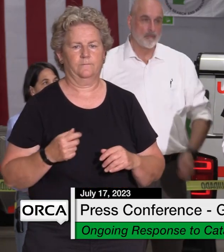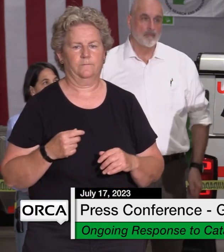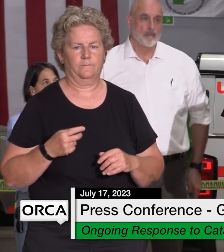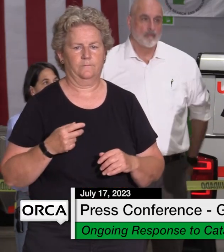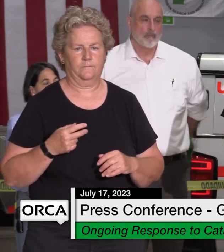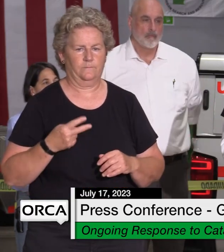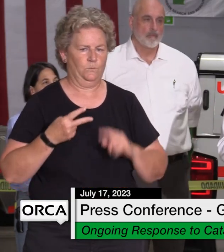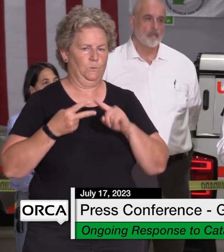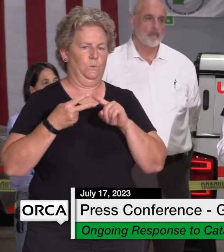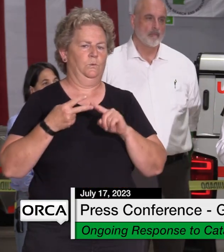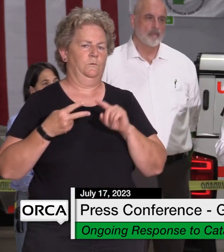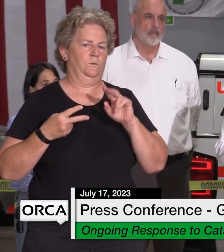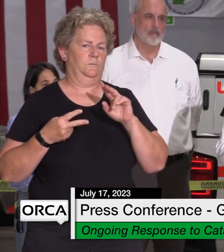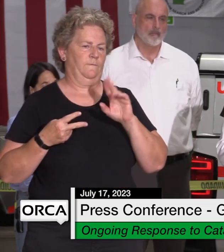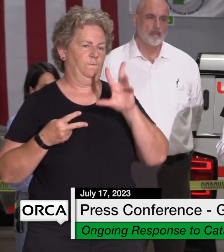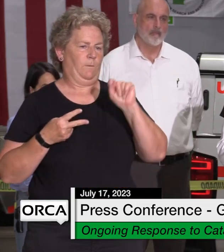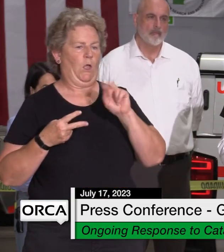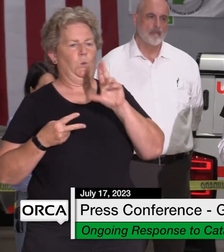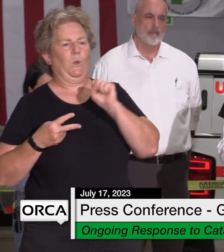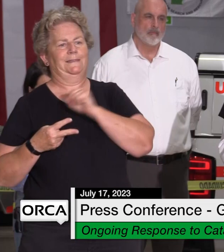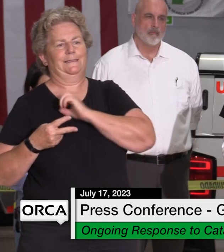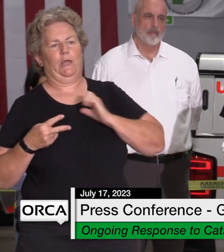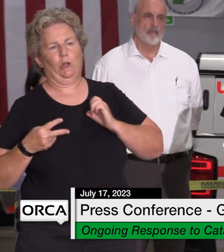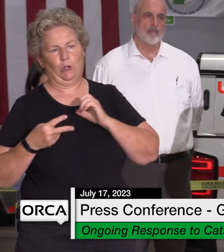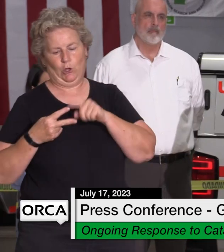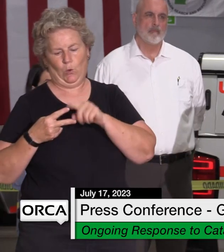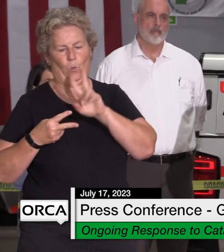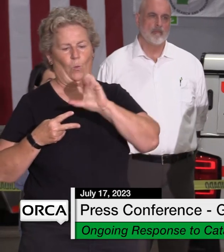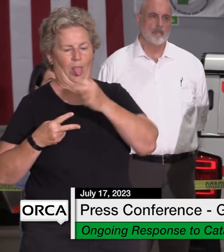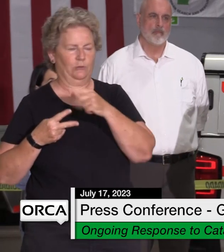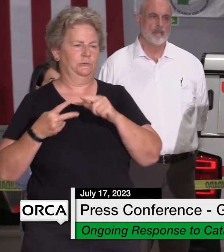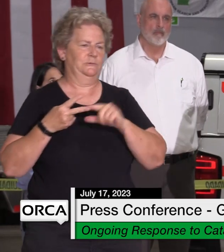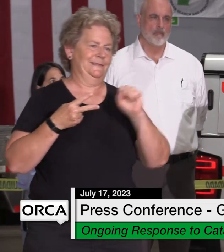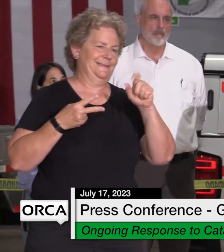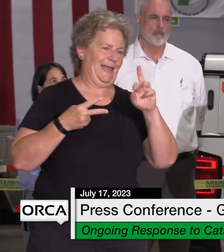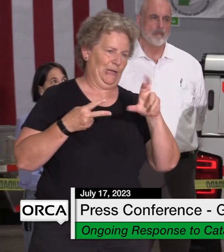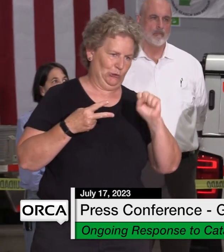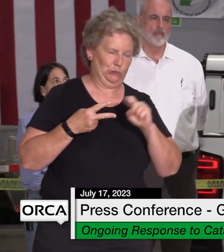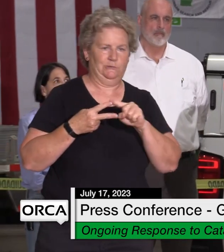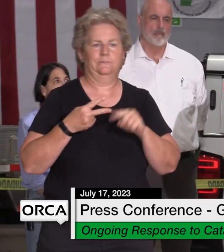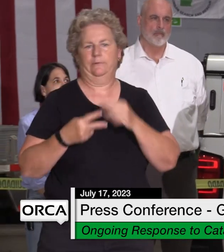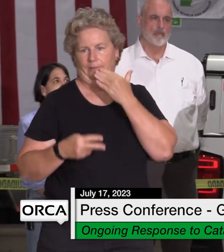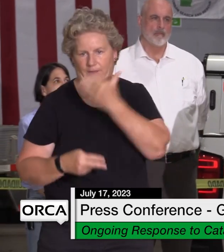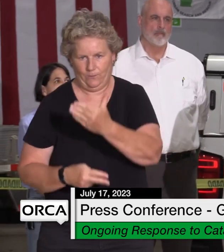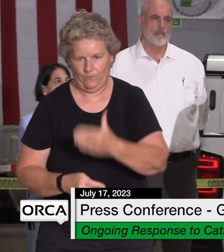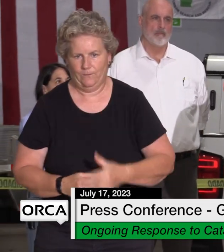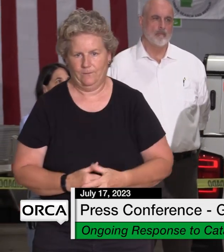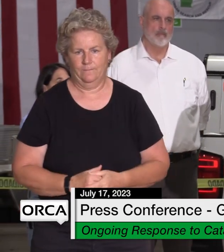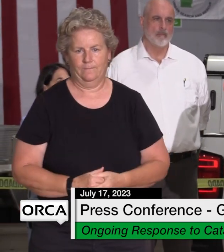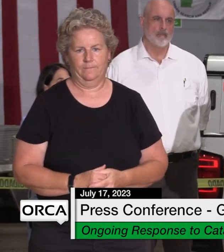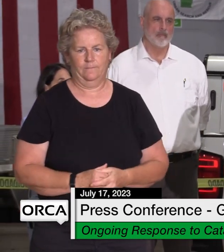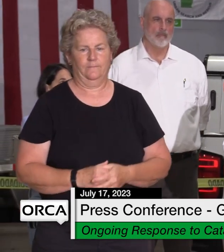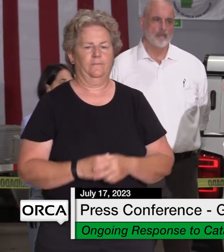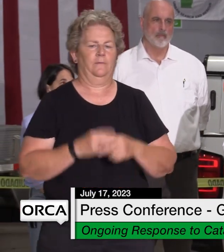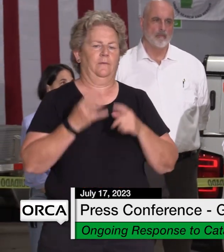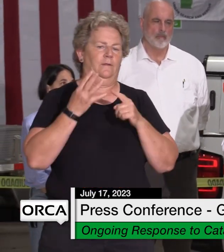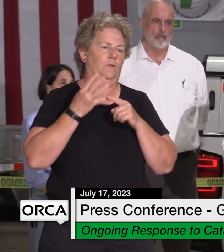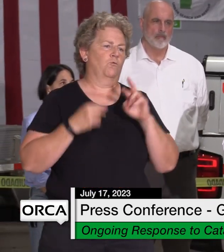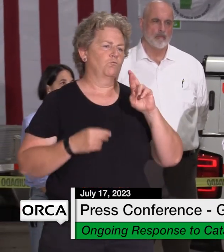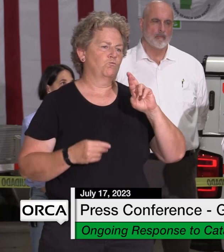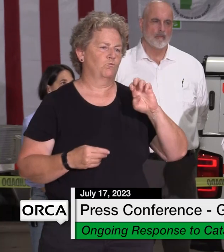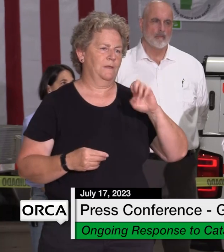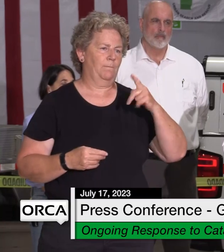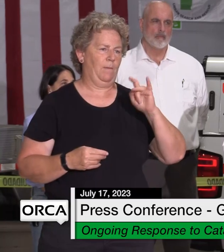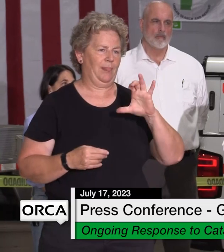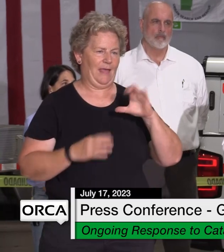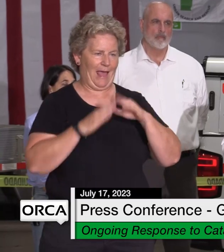them, as well as Governor Scott, throughout this process, and also Representative Balint, who was with us as we were